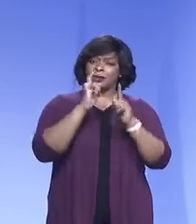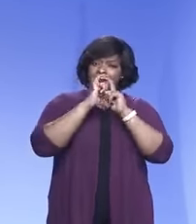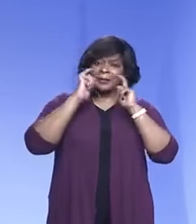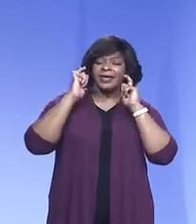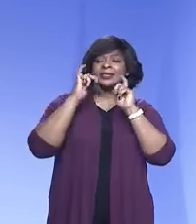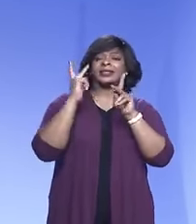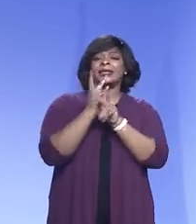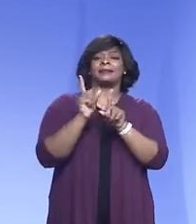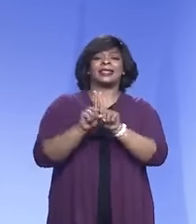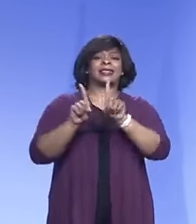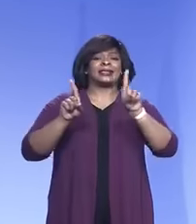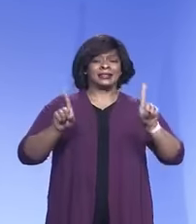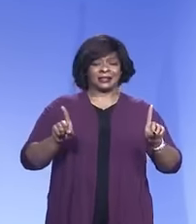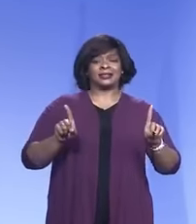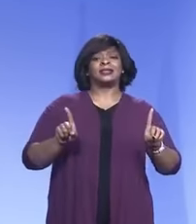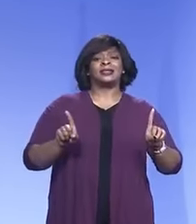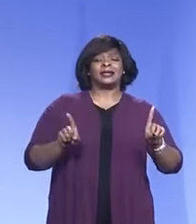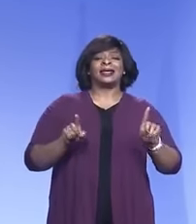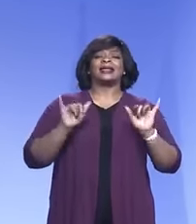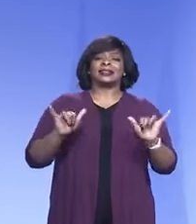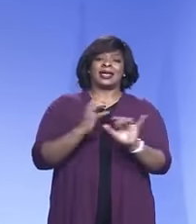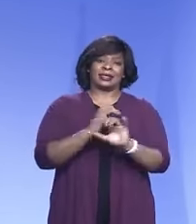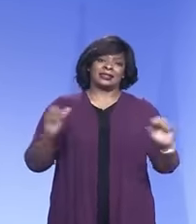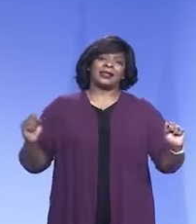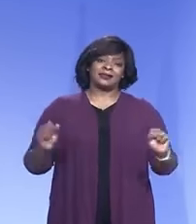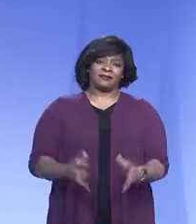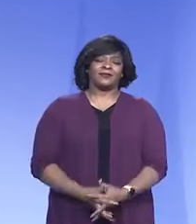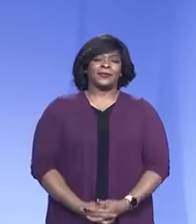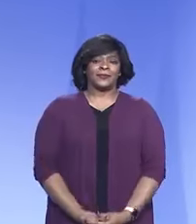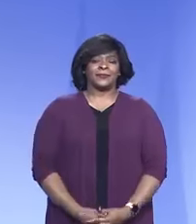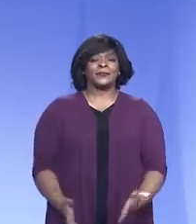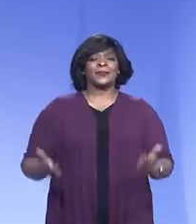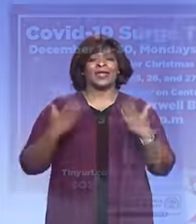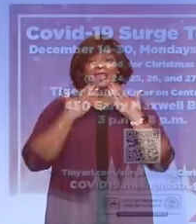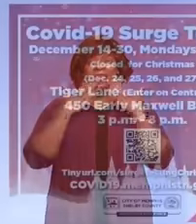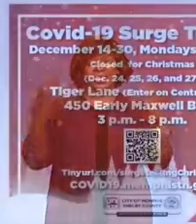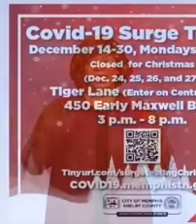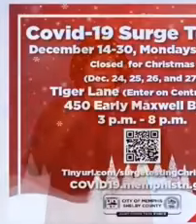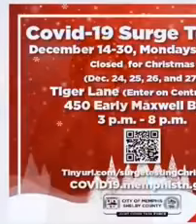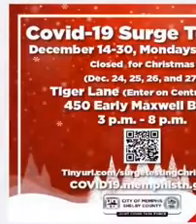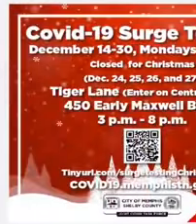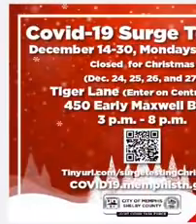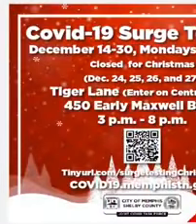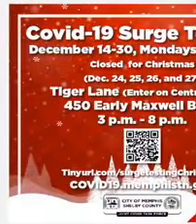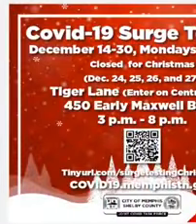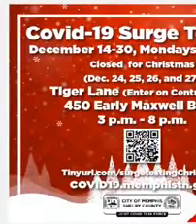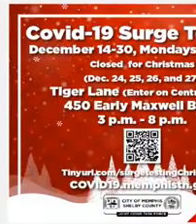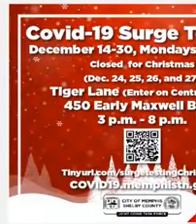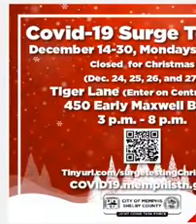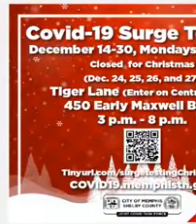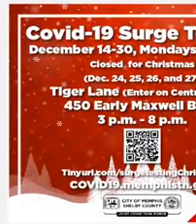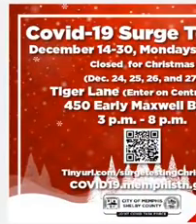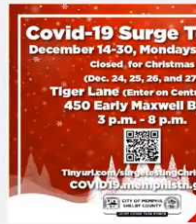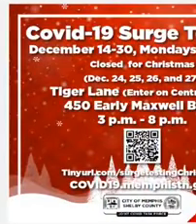the distance, and stay safe. Thanks, everyone. We'll see you back here on Thursday.